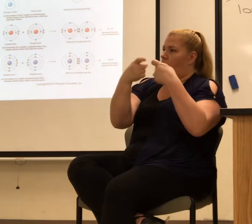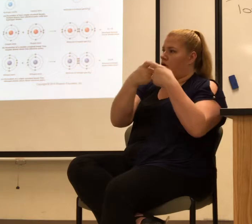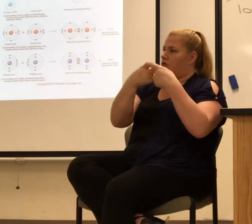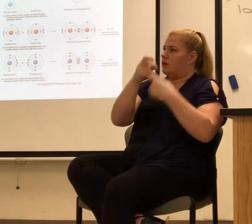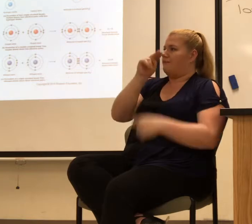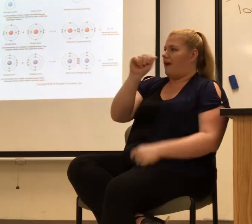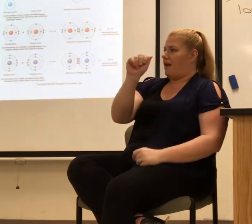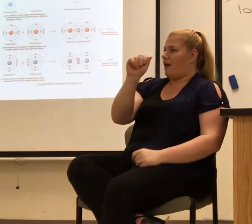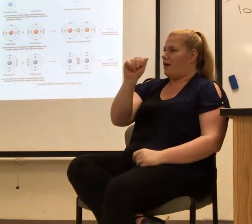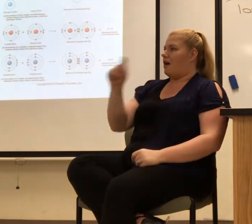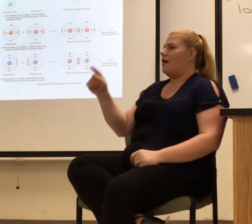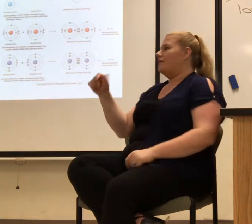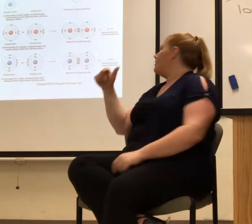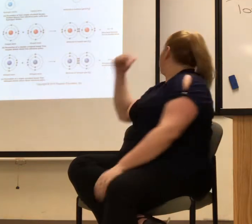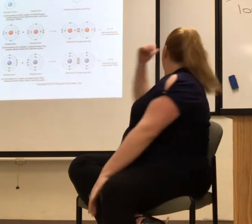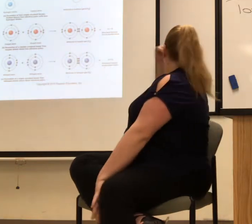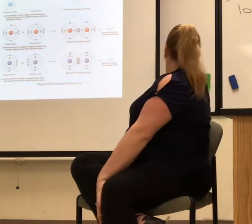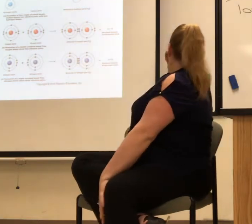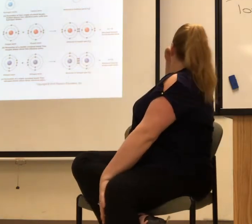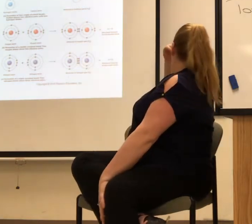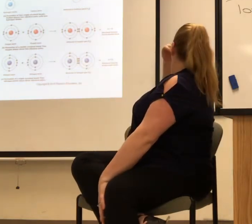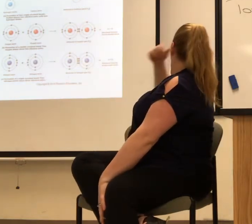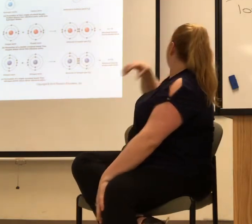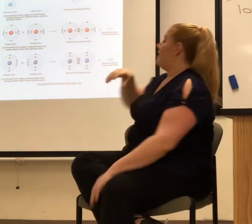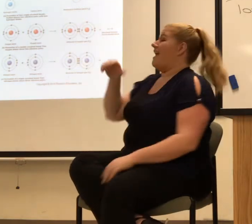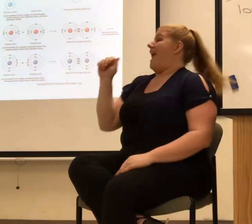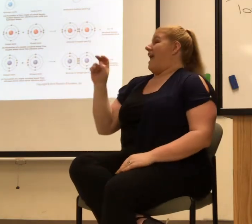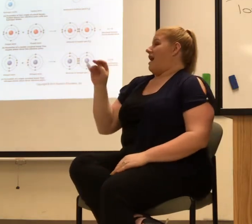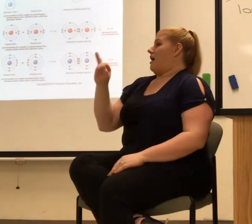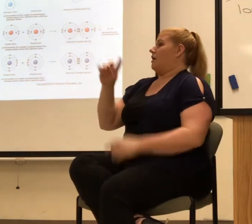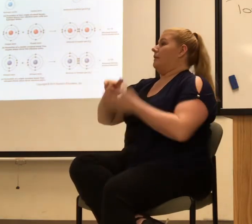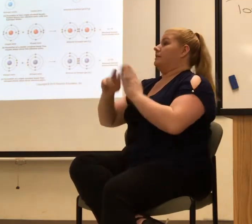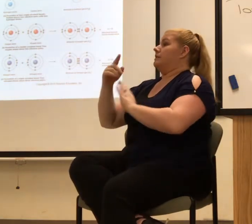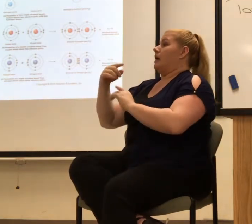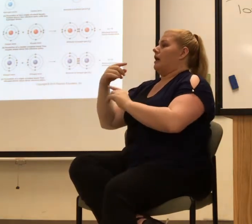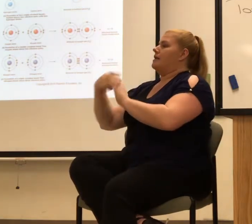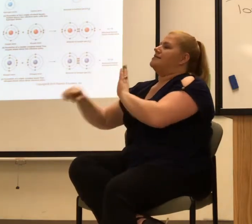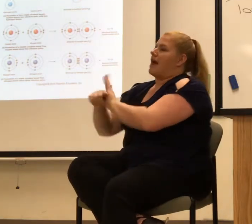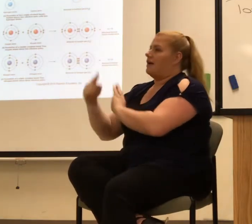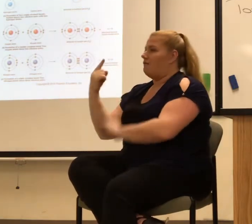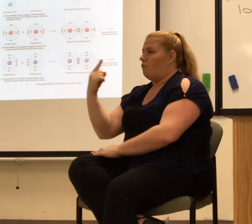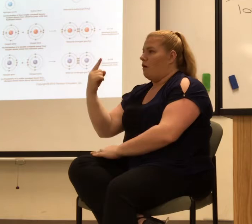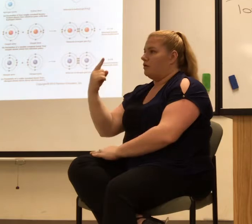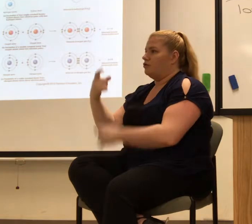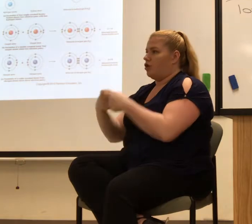electron. You also have covalent bonds.